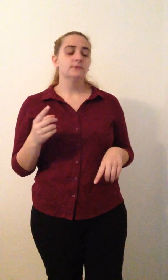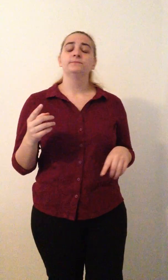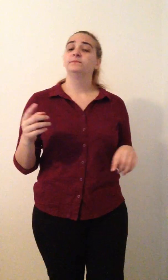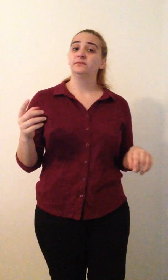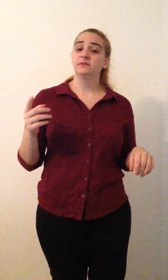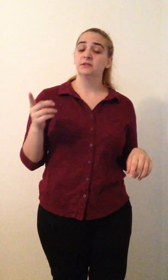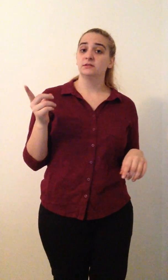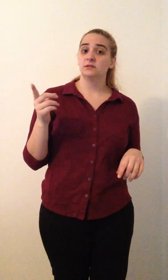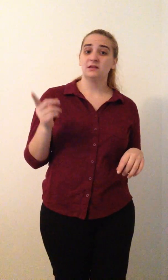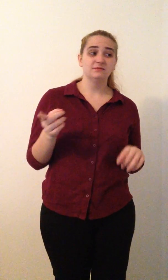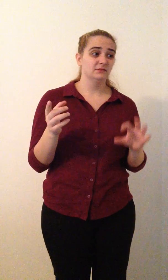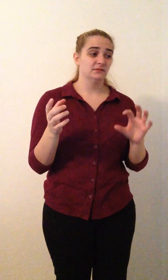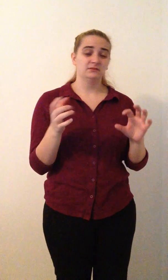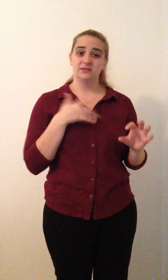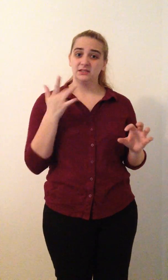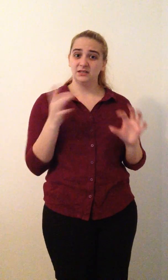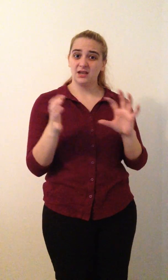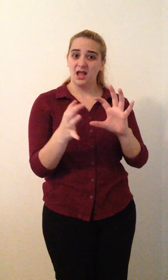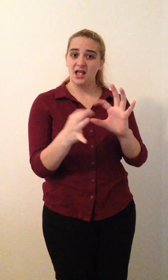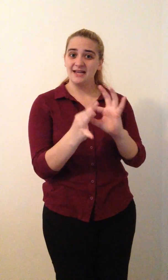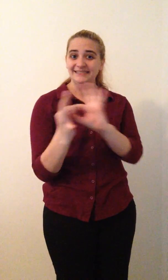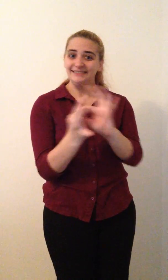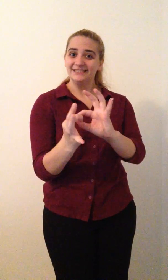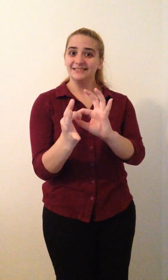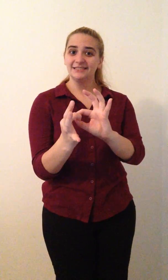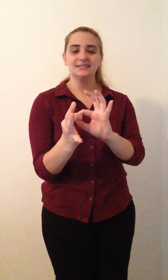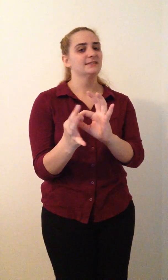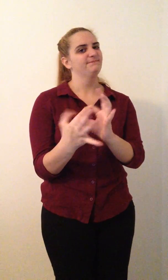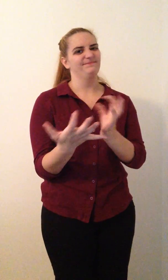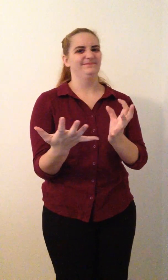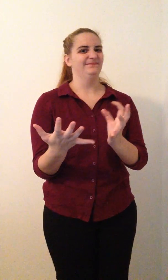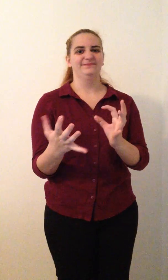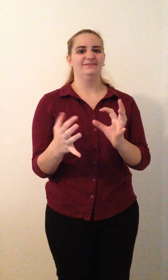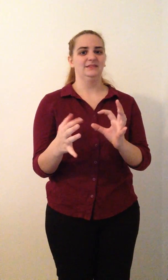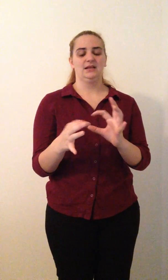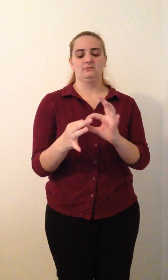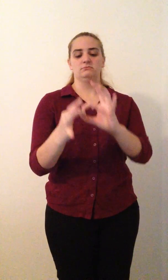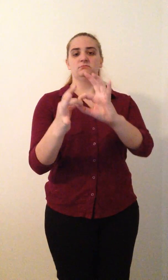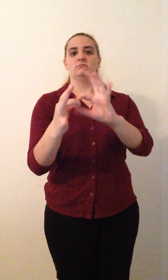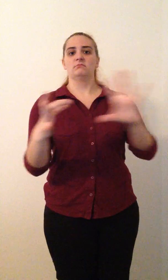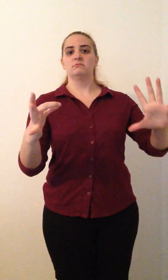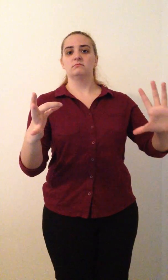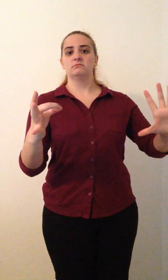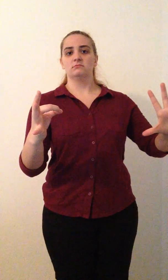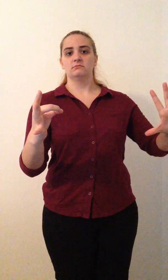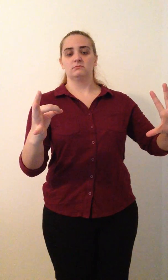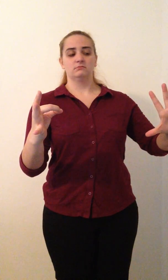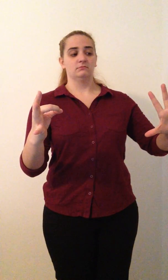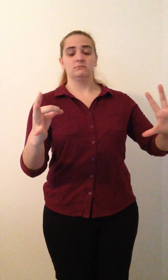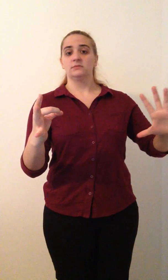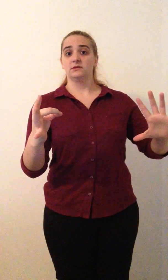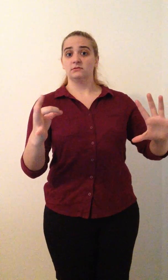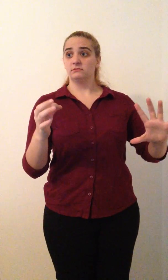you. And if you have an anxious attachment style and you're upset about something, they might